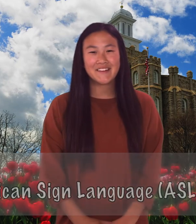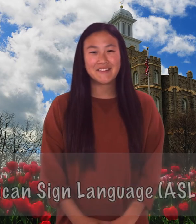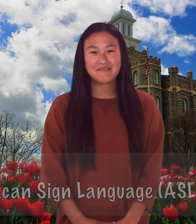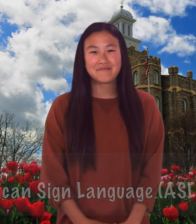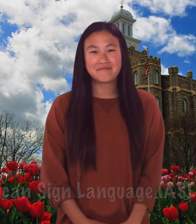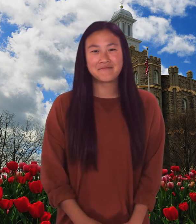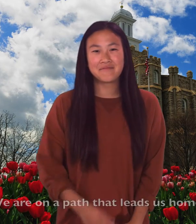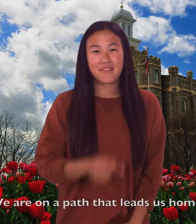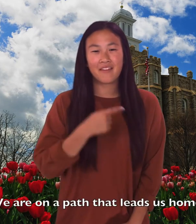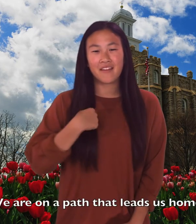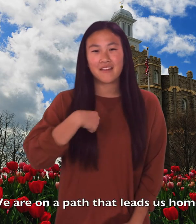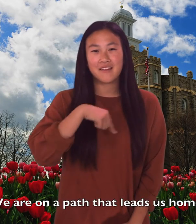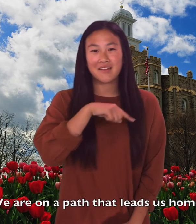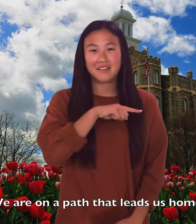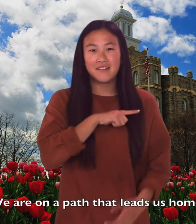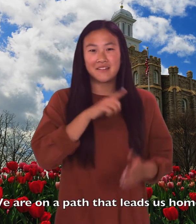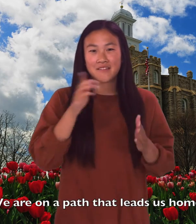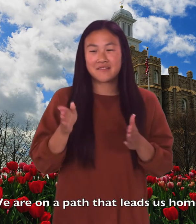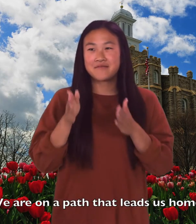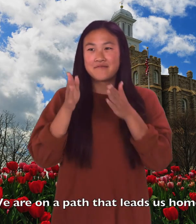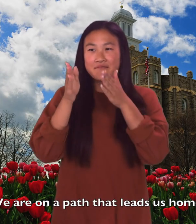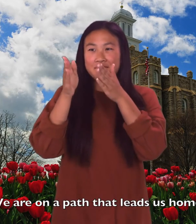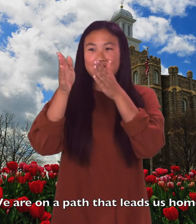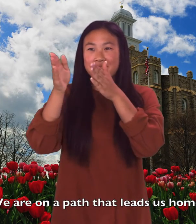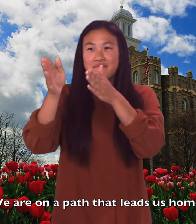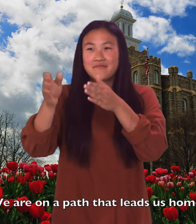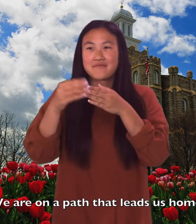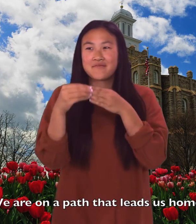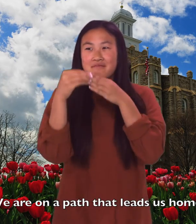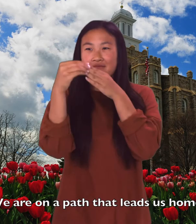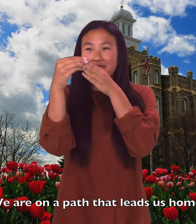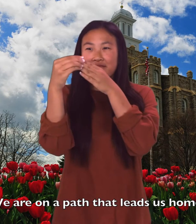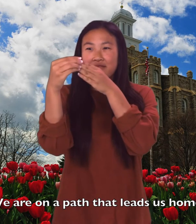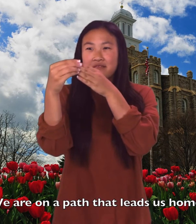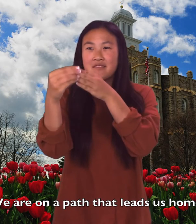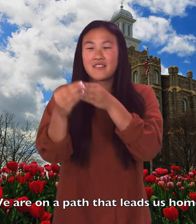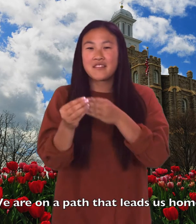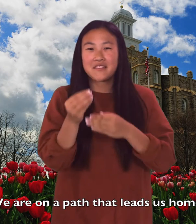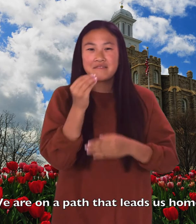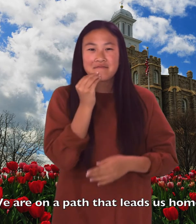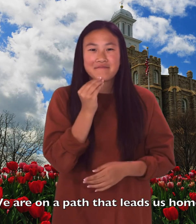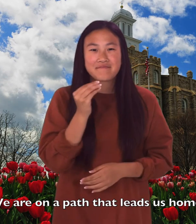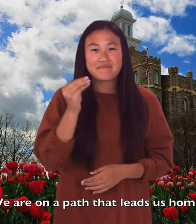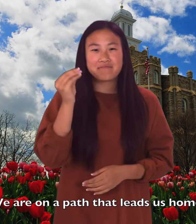We are on a path that leads us home